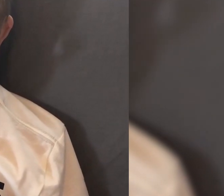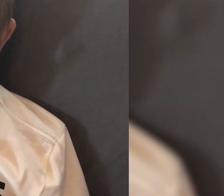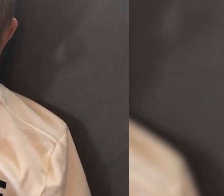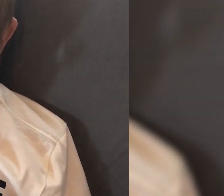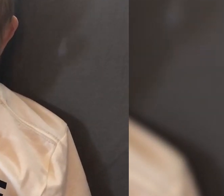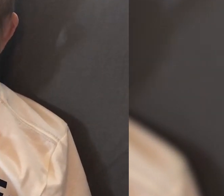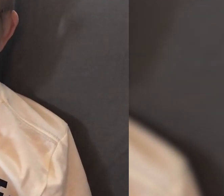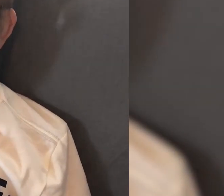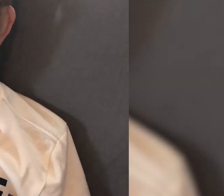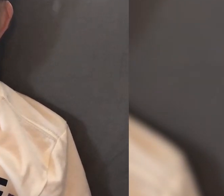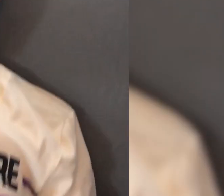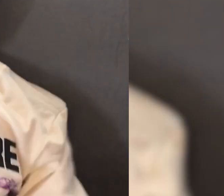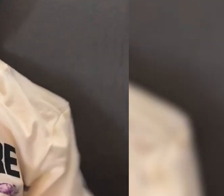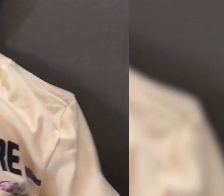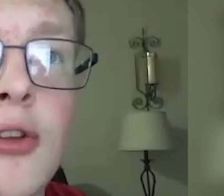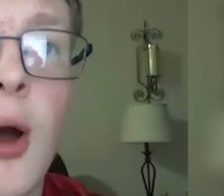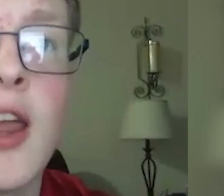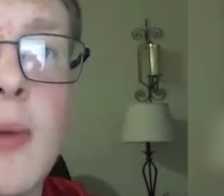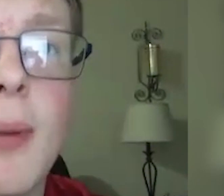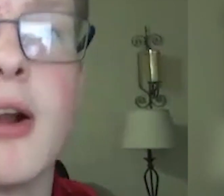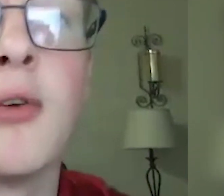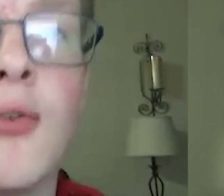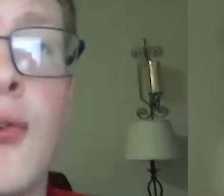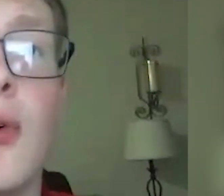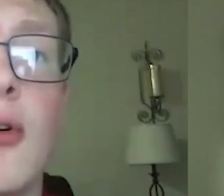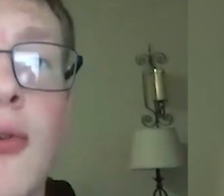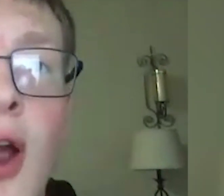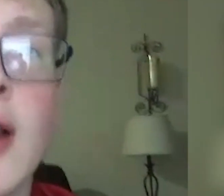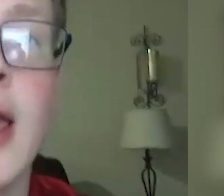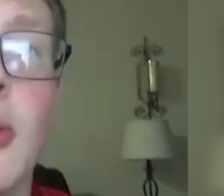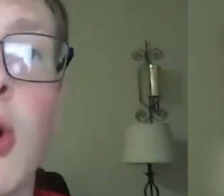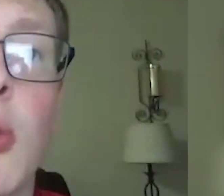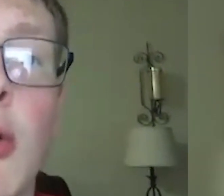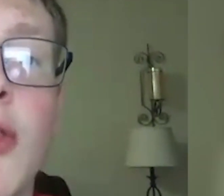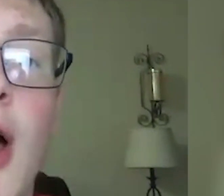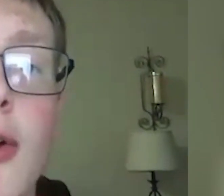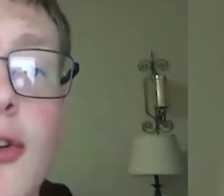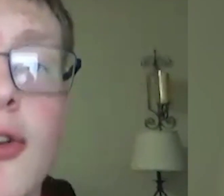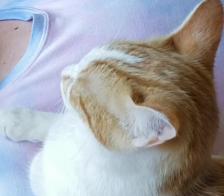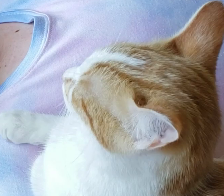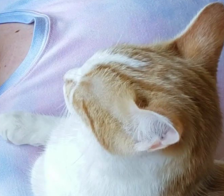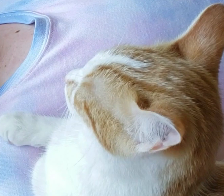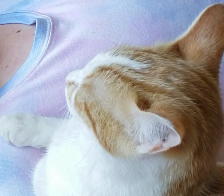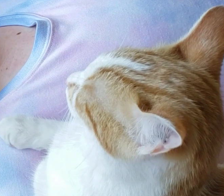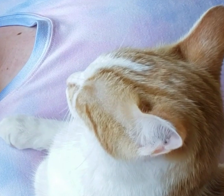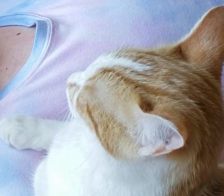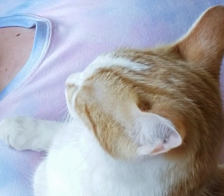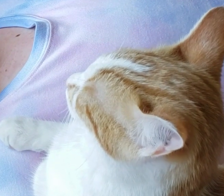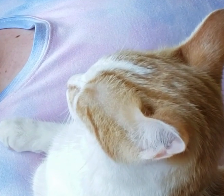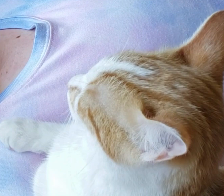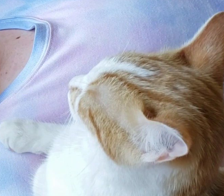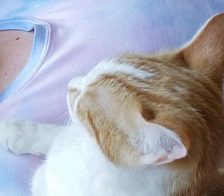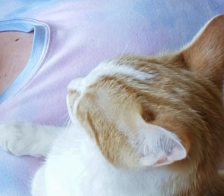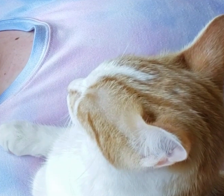help. So I can ask for help. So I can be better friend and work well with others. So